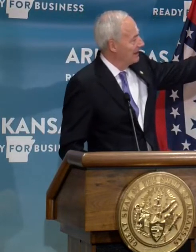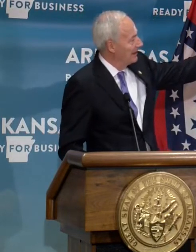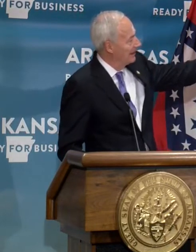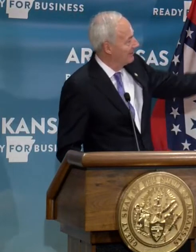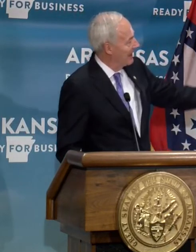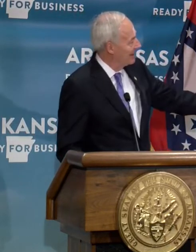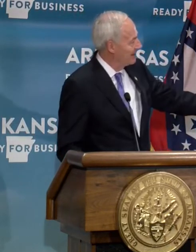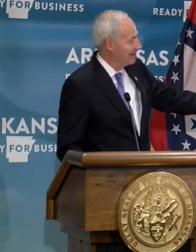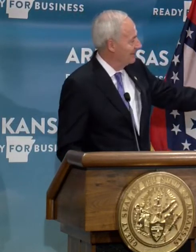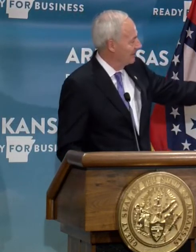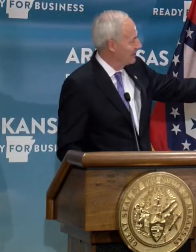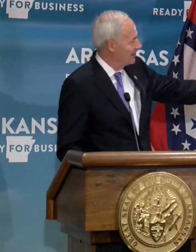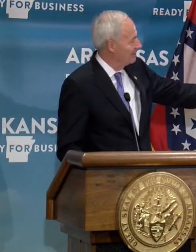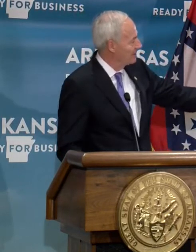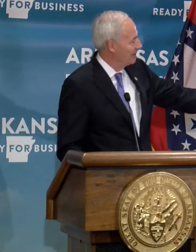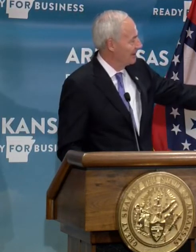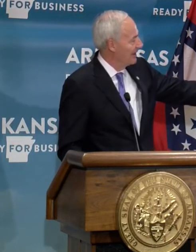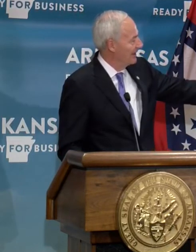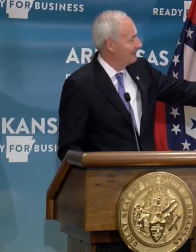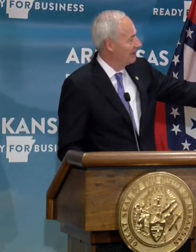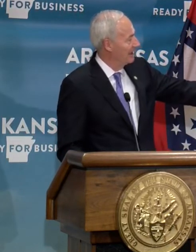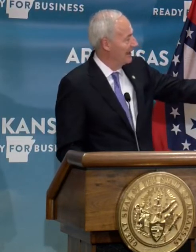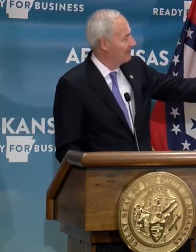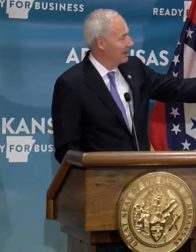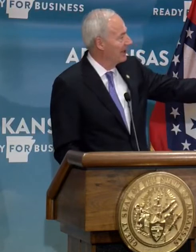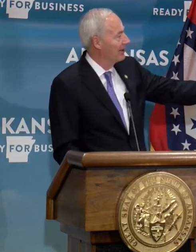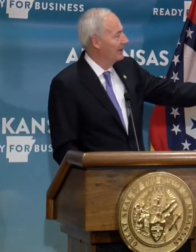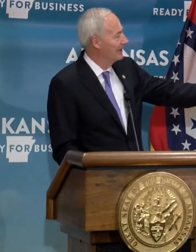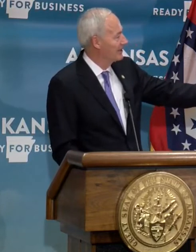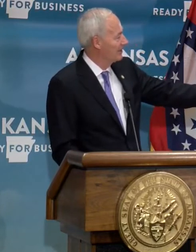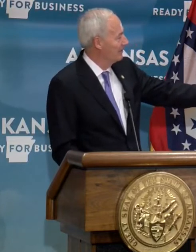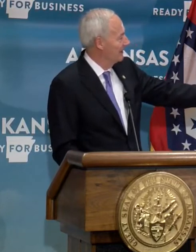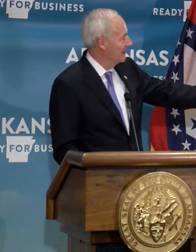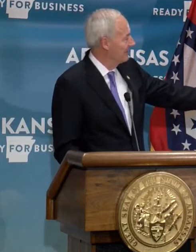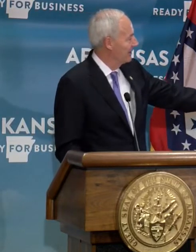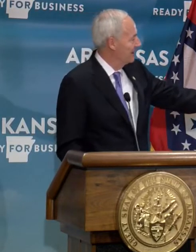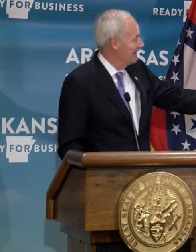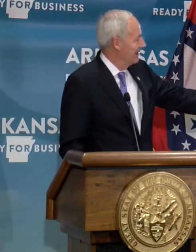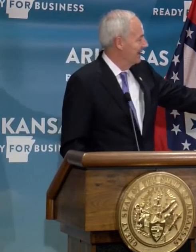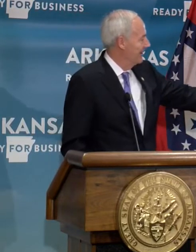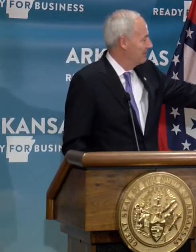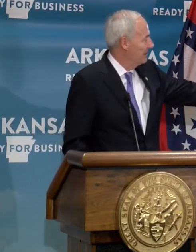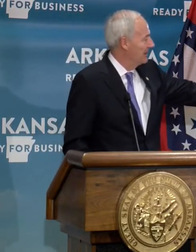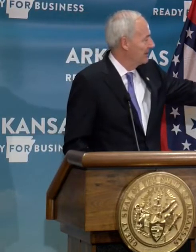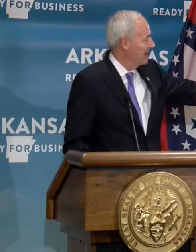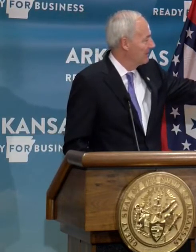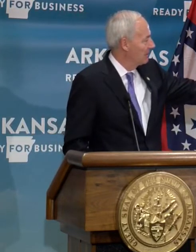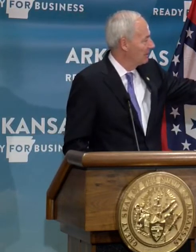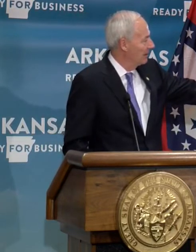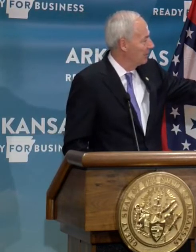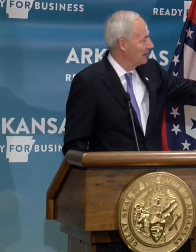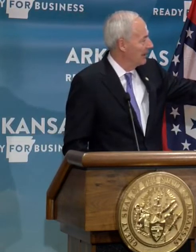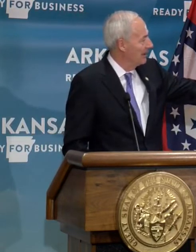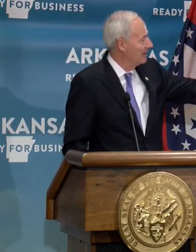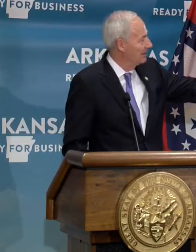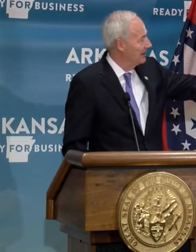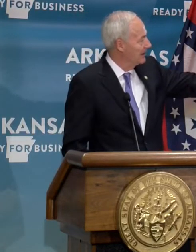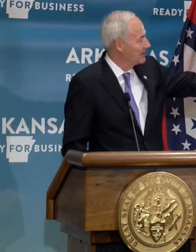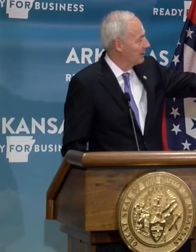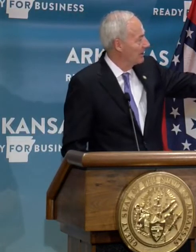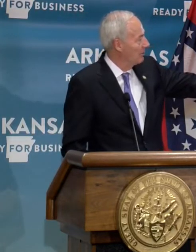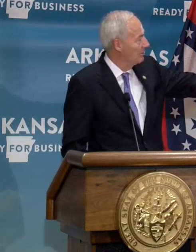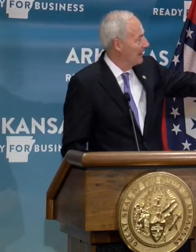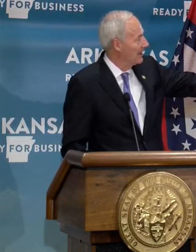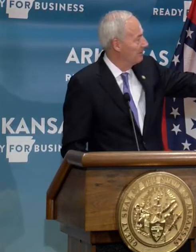cases. That you can see the trend line. Every area is a little bit different. They peaked in April, they went down, and